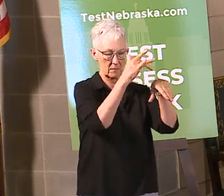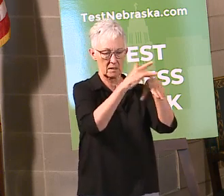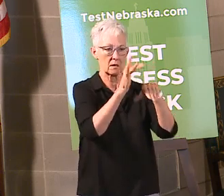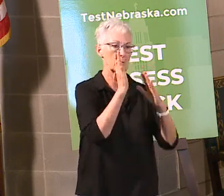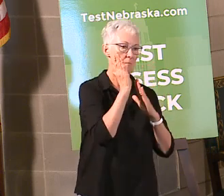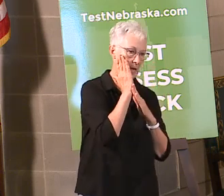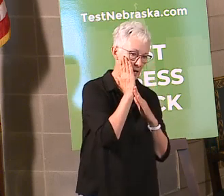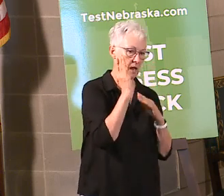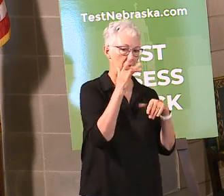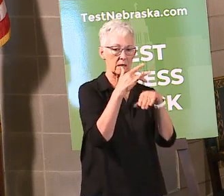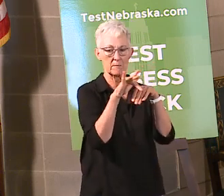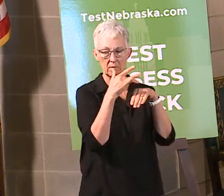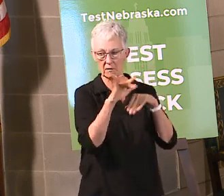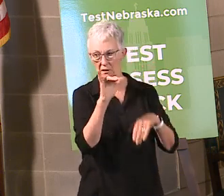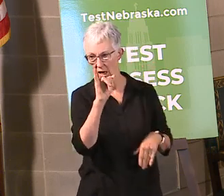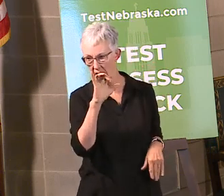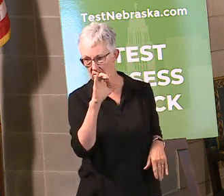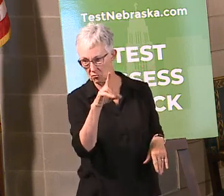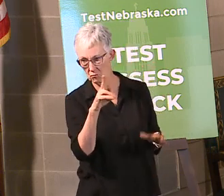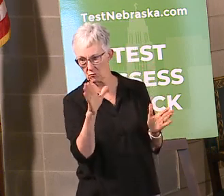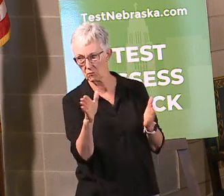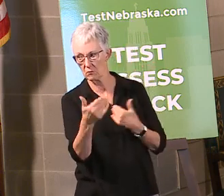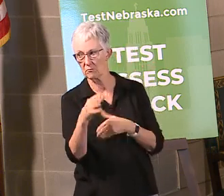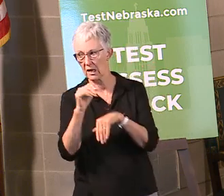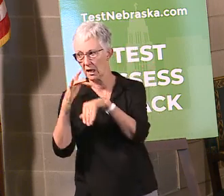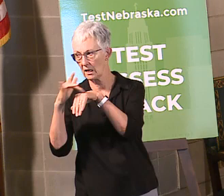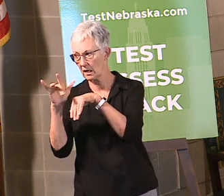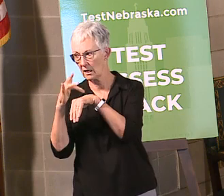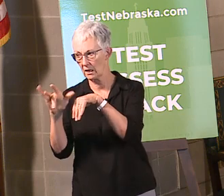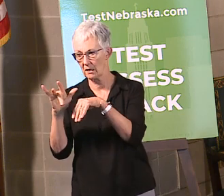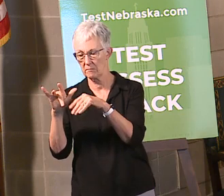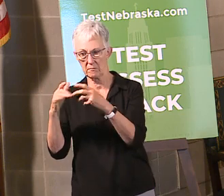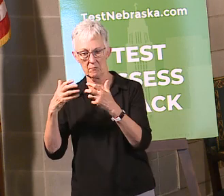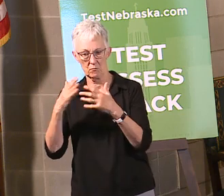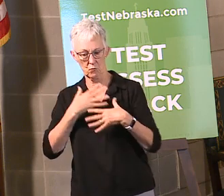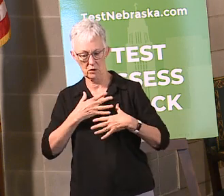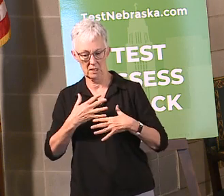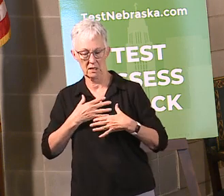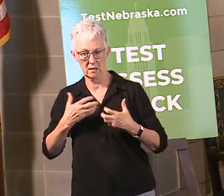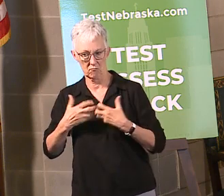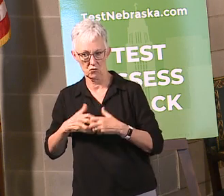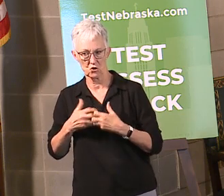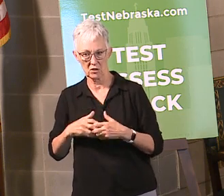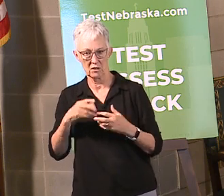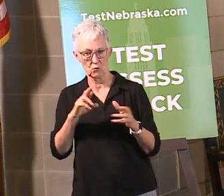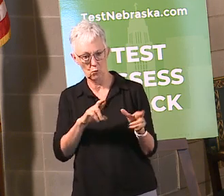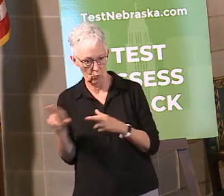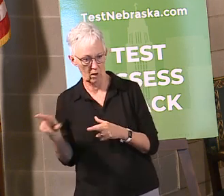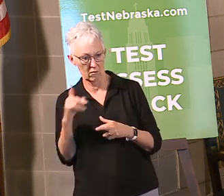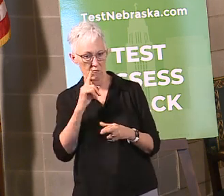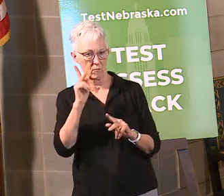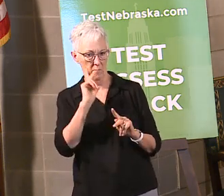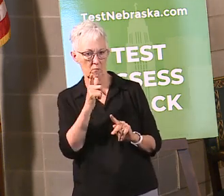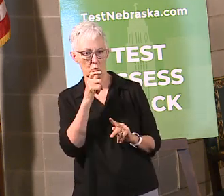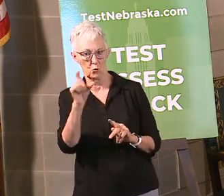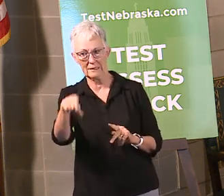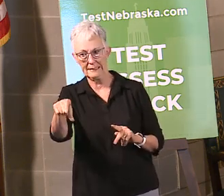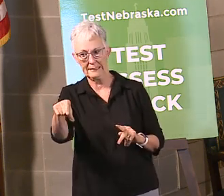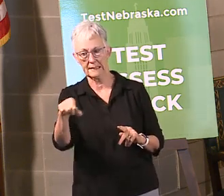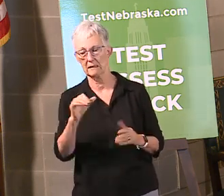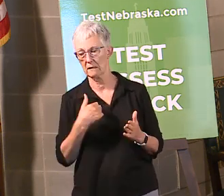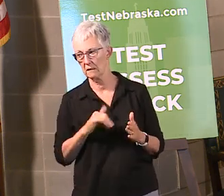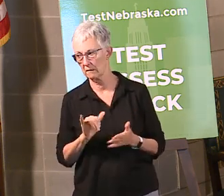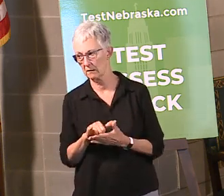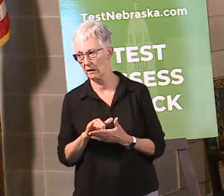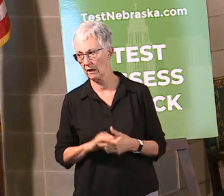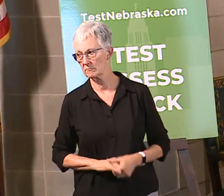capacity as we look at what do we want to do for June. Christian Folsom says, last week the White House